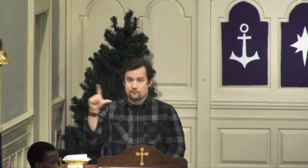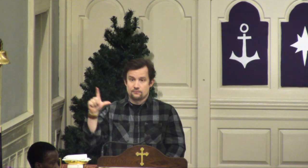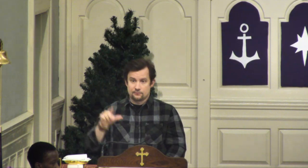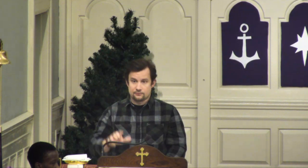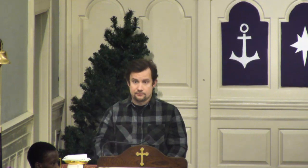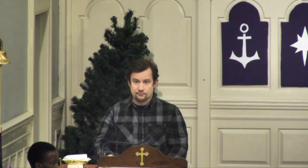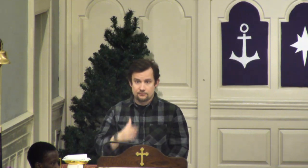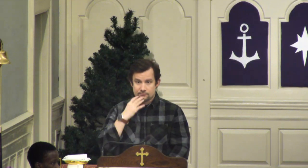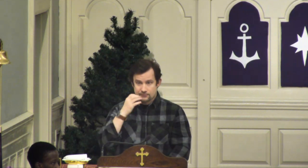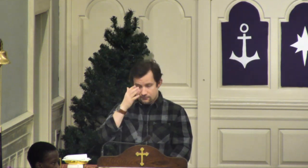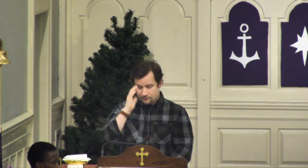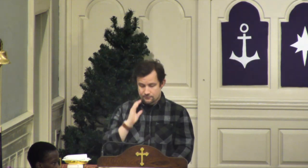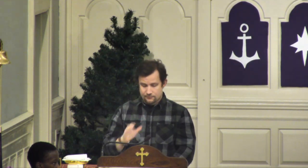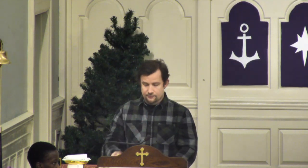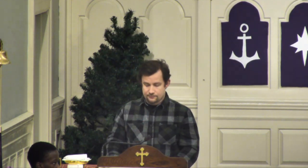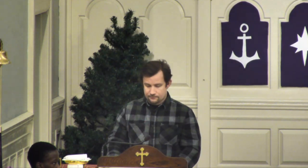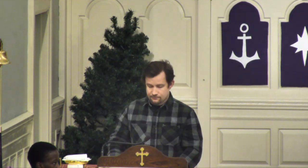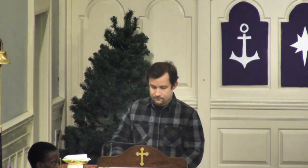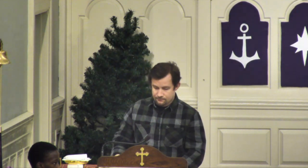The word of the Lord.